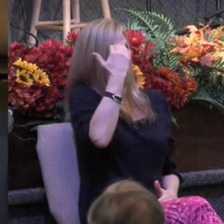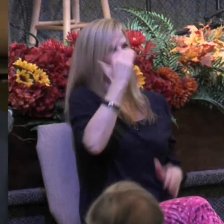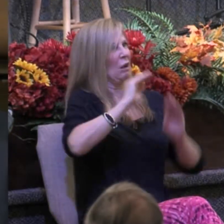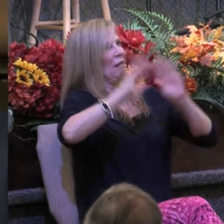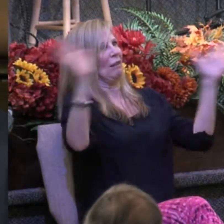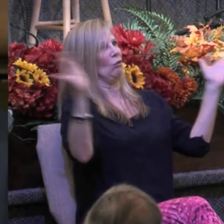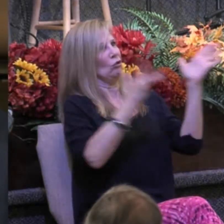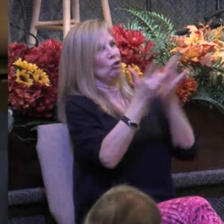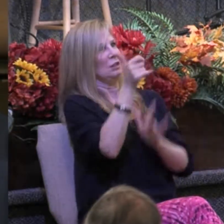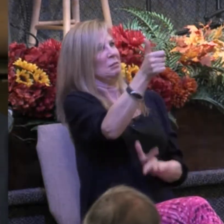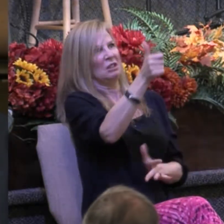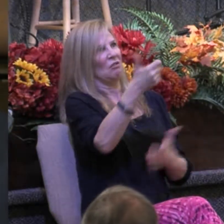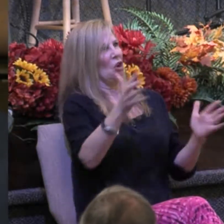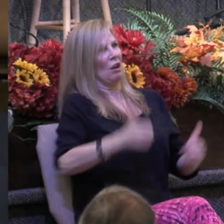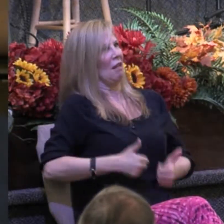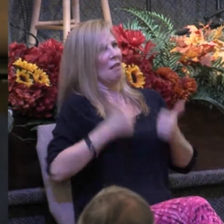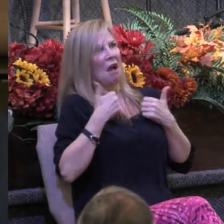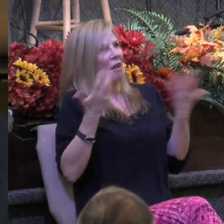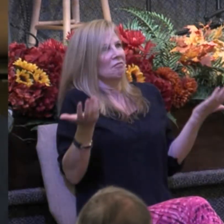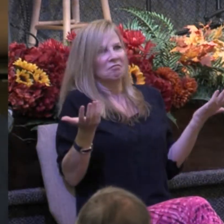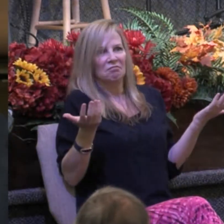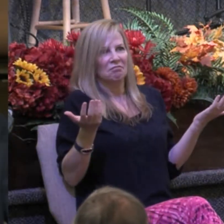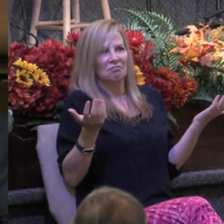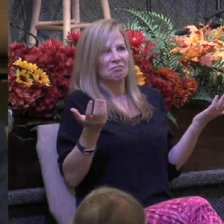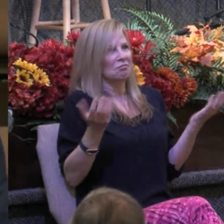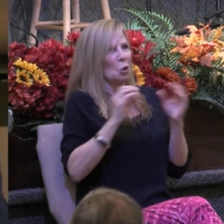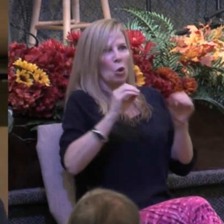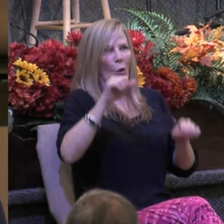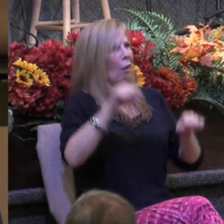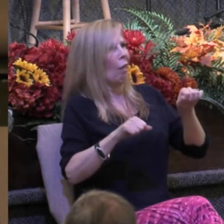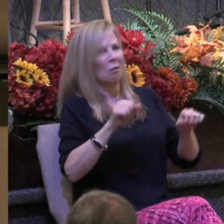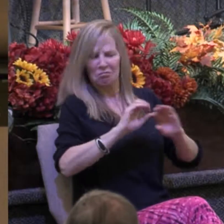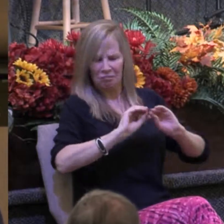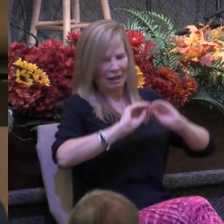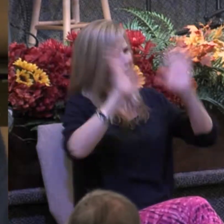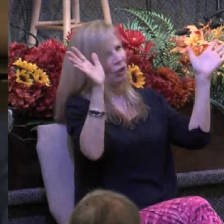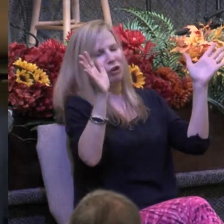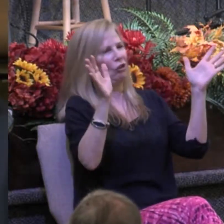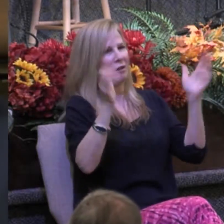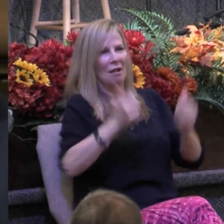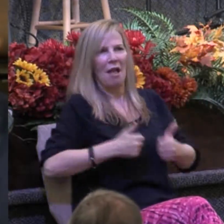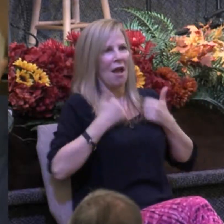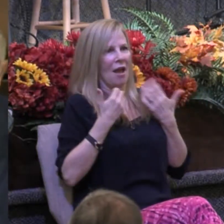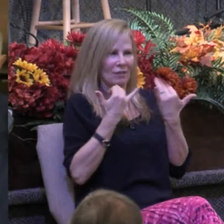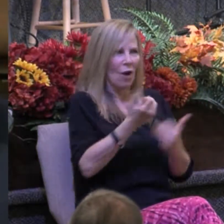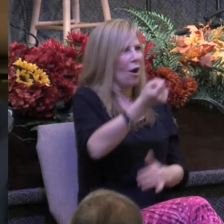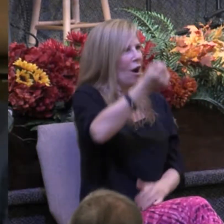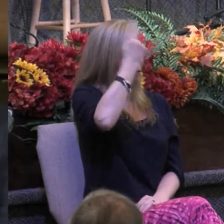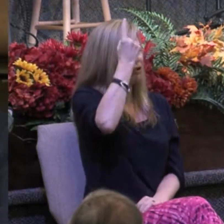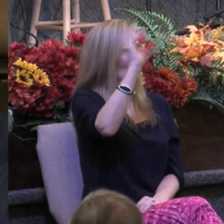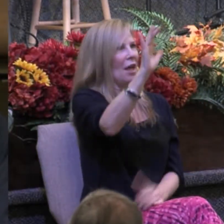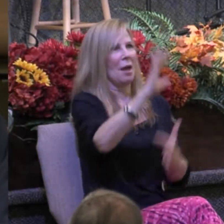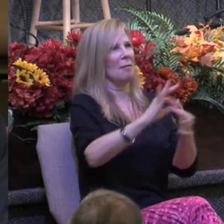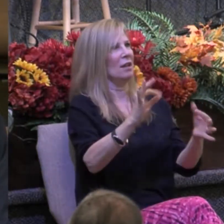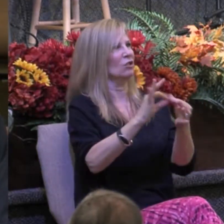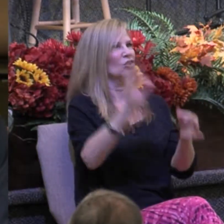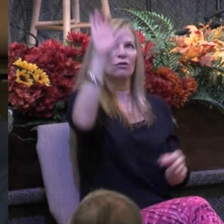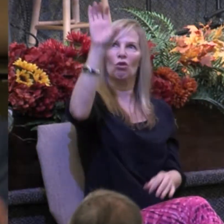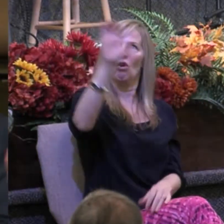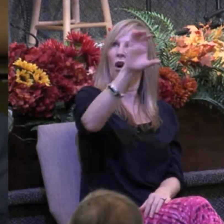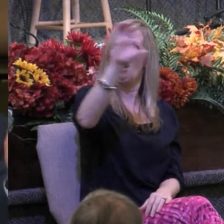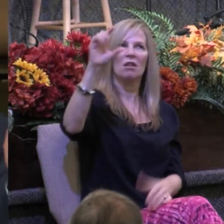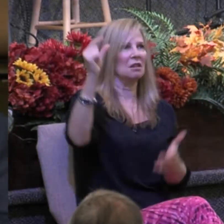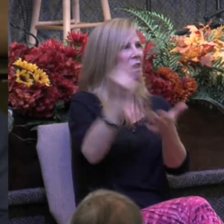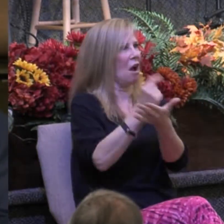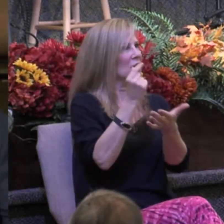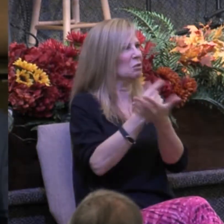of Christ's resurrection. There's no doubt in their minds that he was alive, and they now understood the message of the cross and the gospel